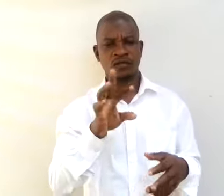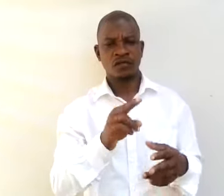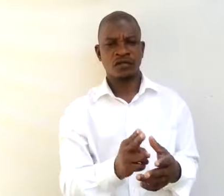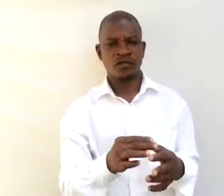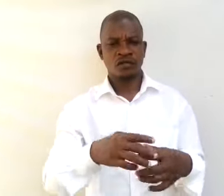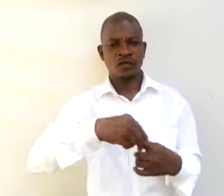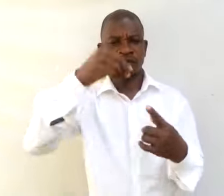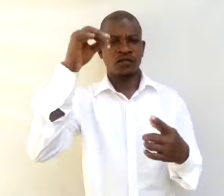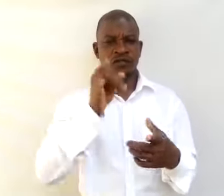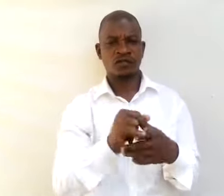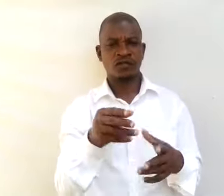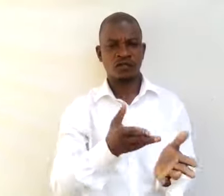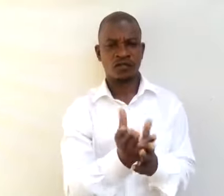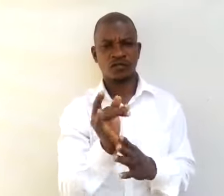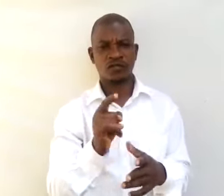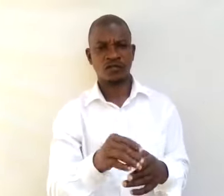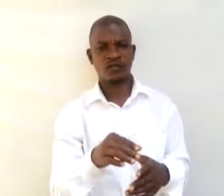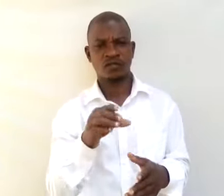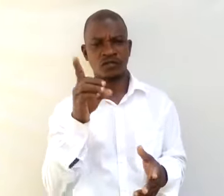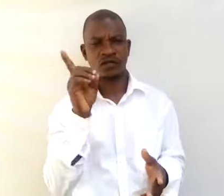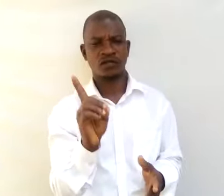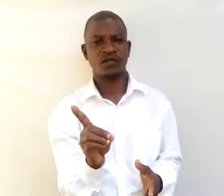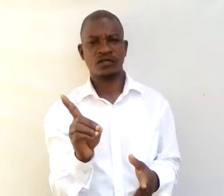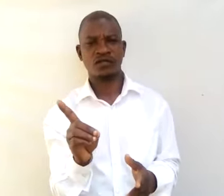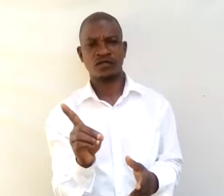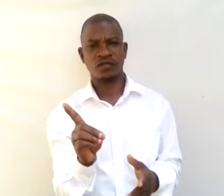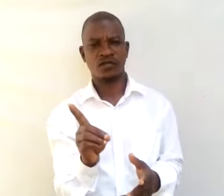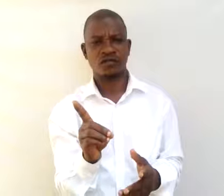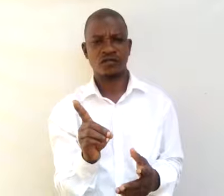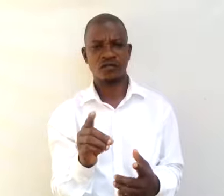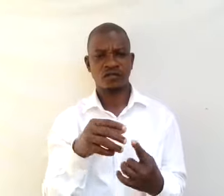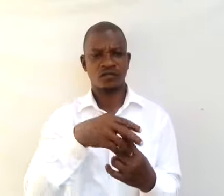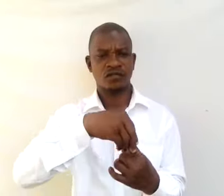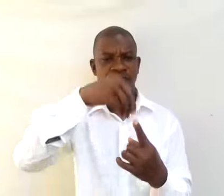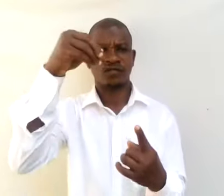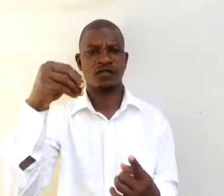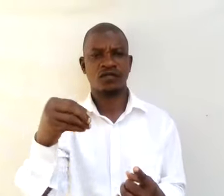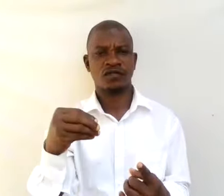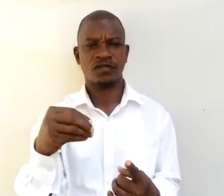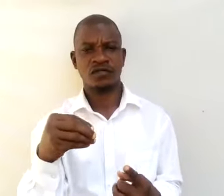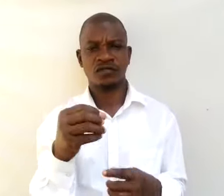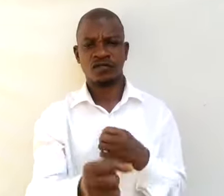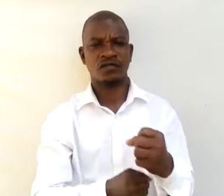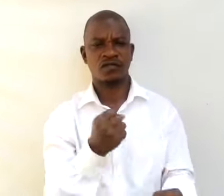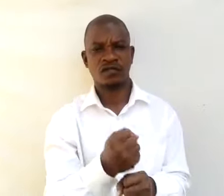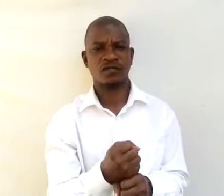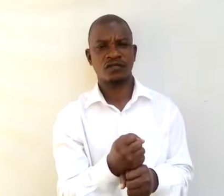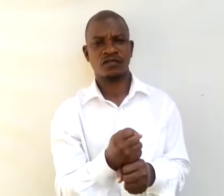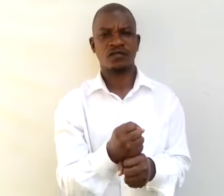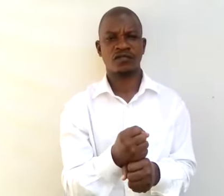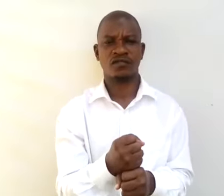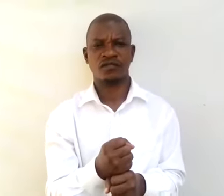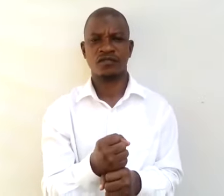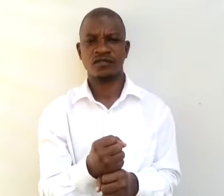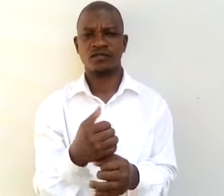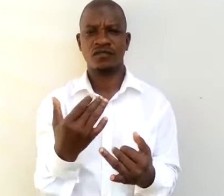The correct option is D. Unique. Year. Now